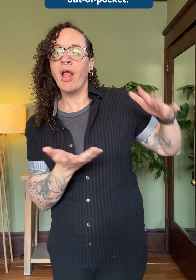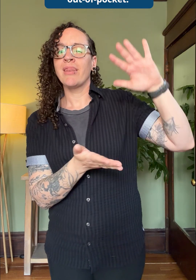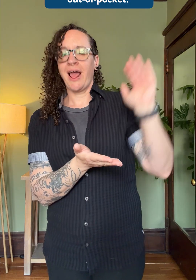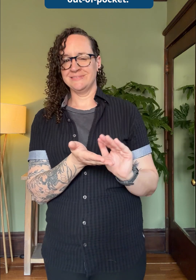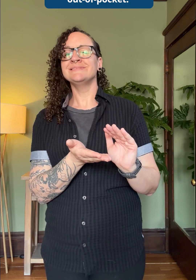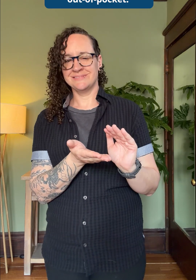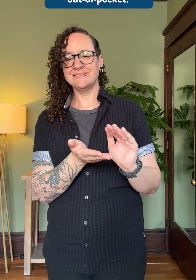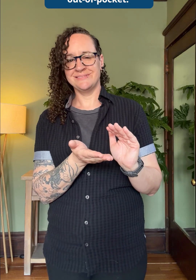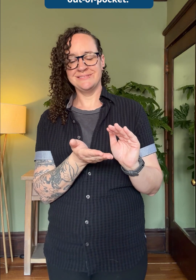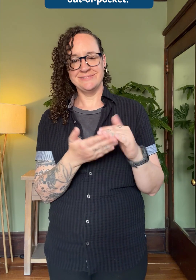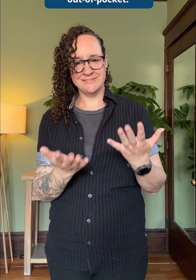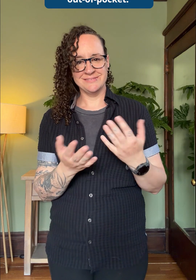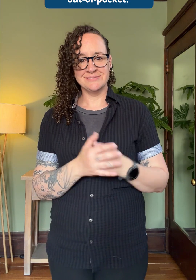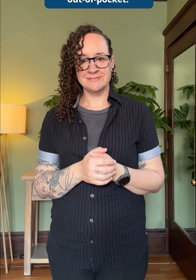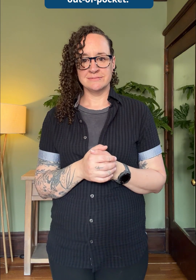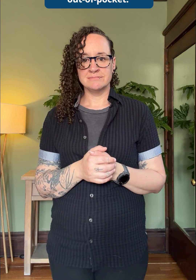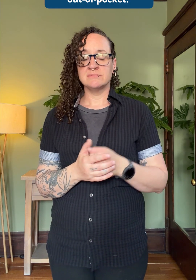Means you end up paying less out of pocket.